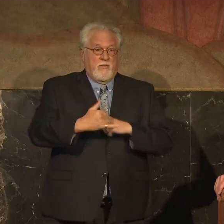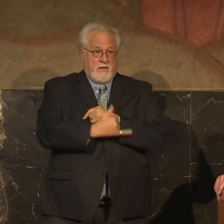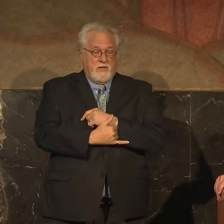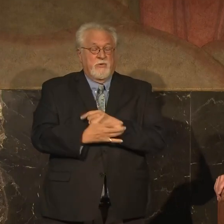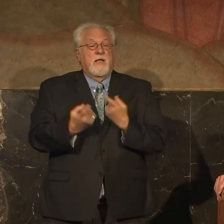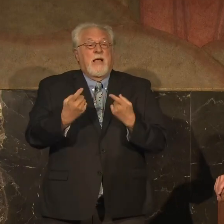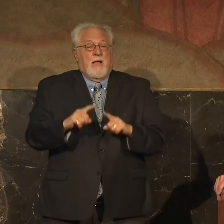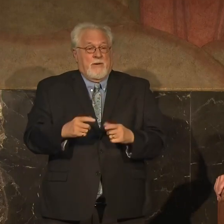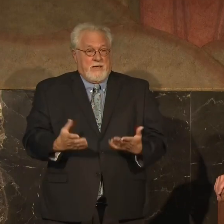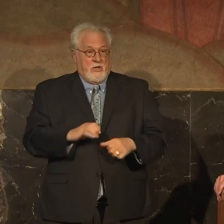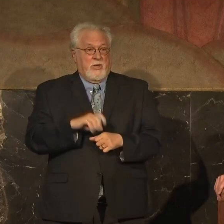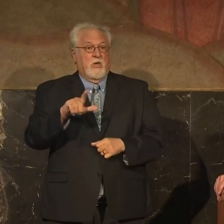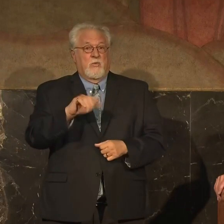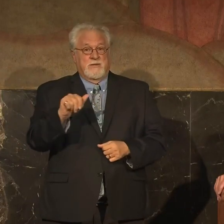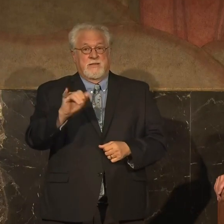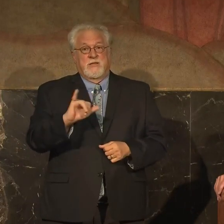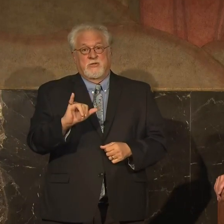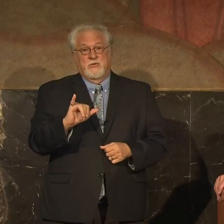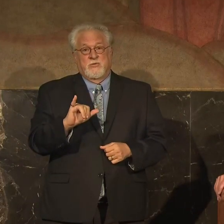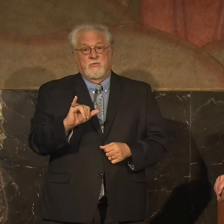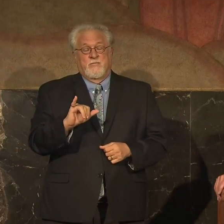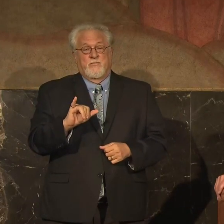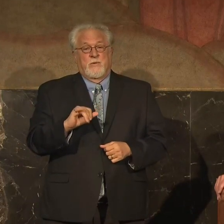here in Louisiana.